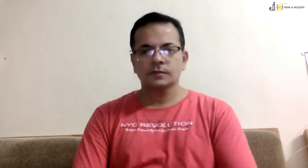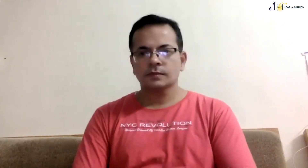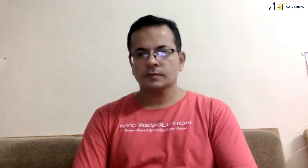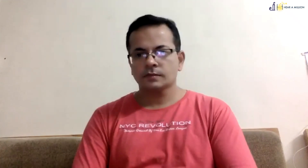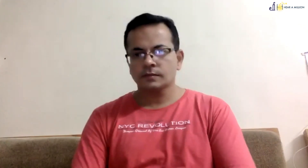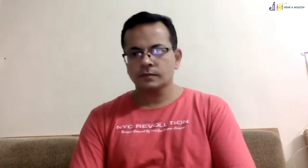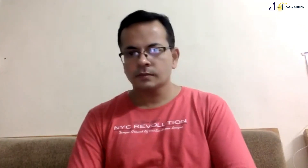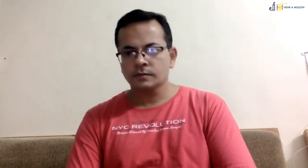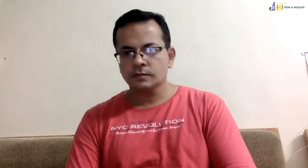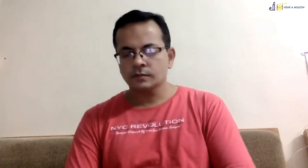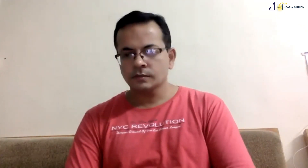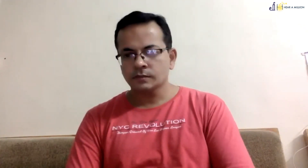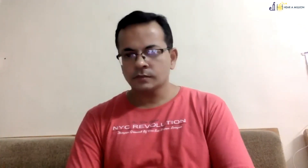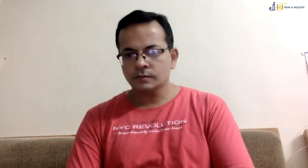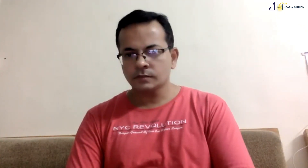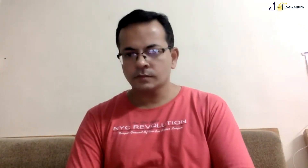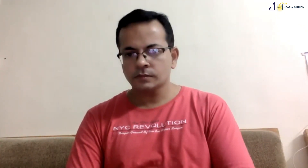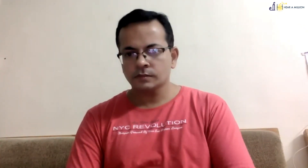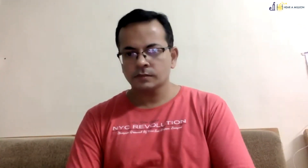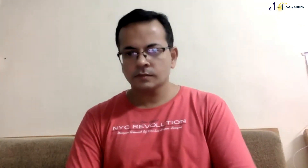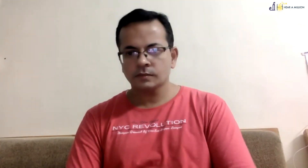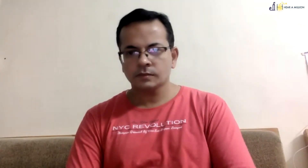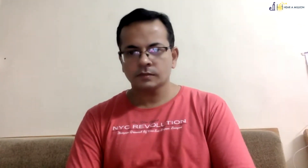You know that. You must tell him right.